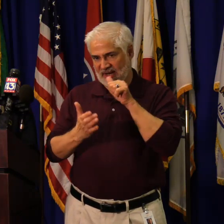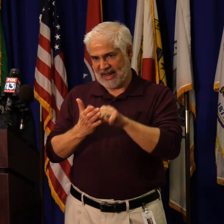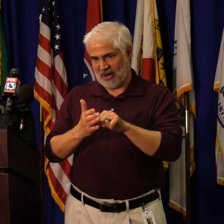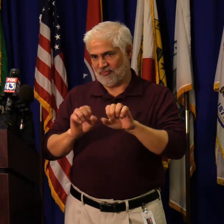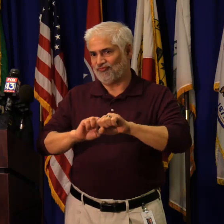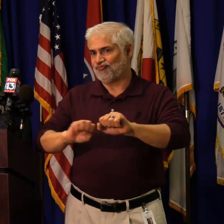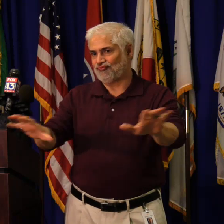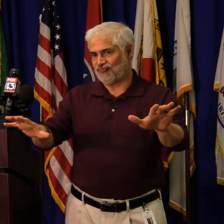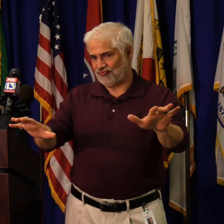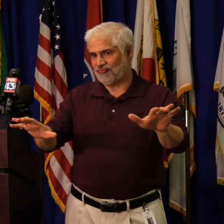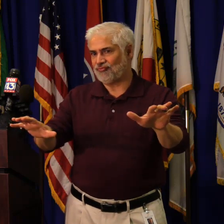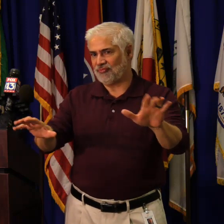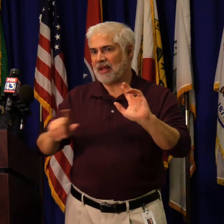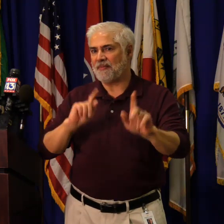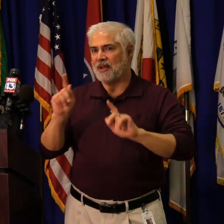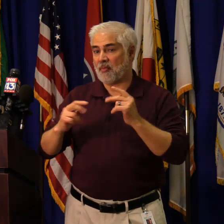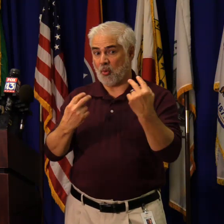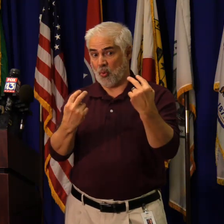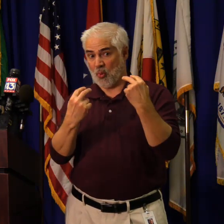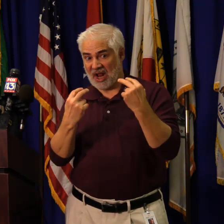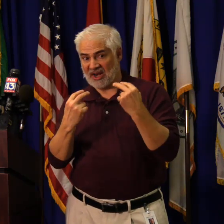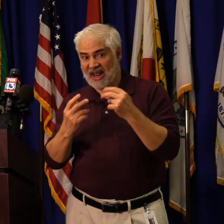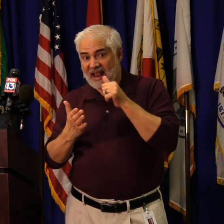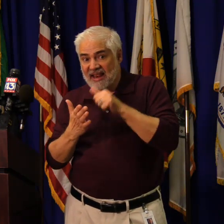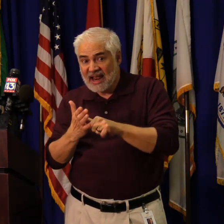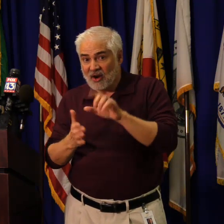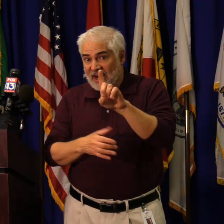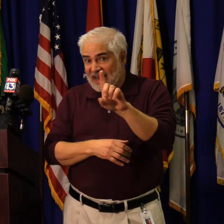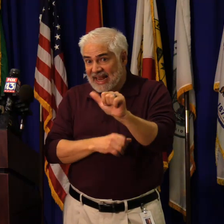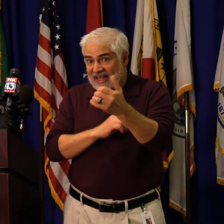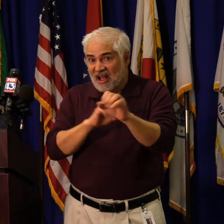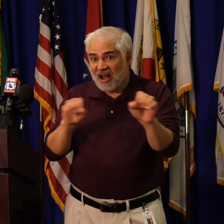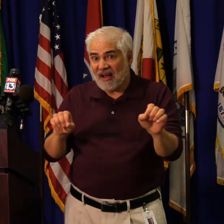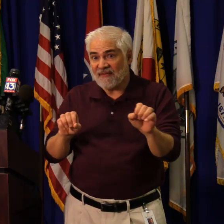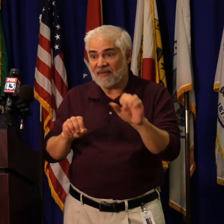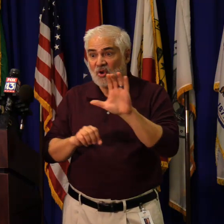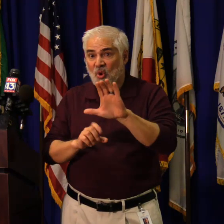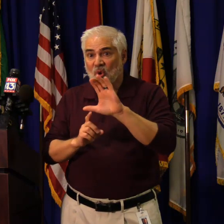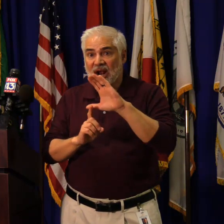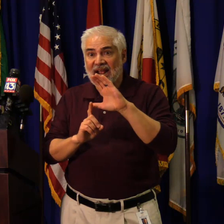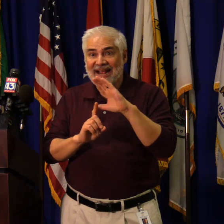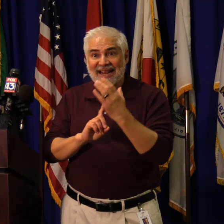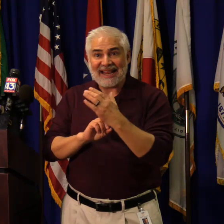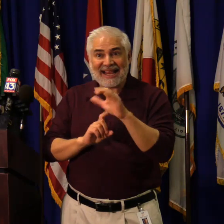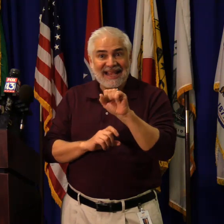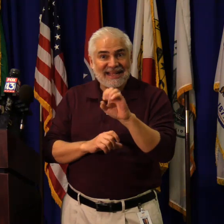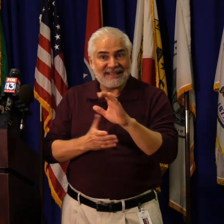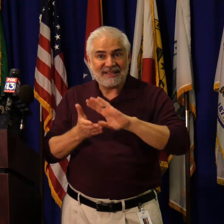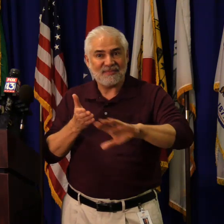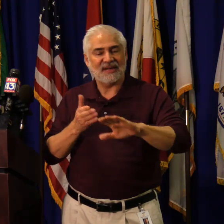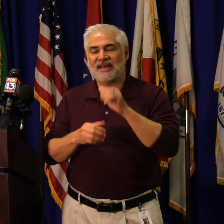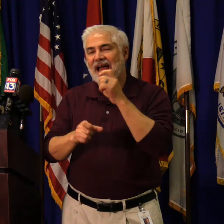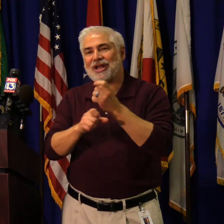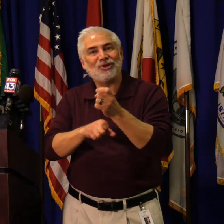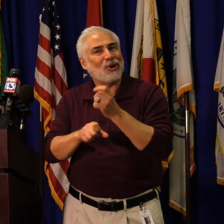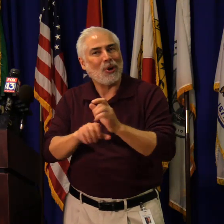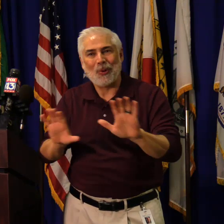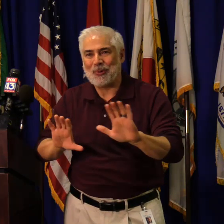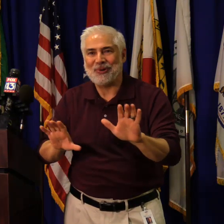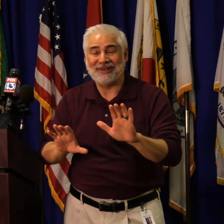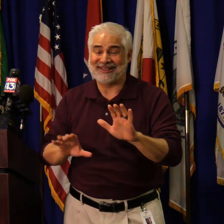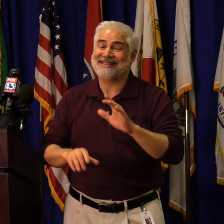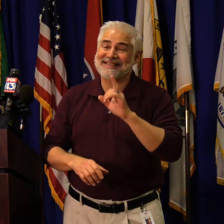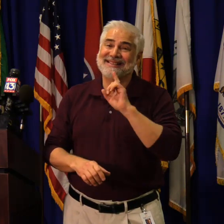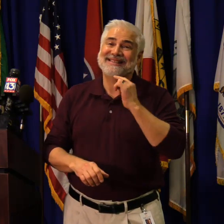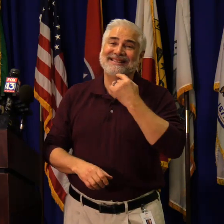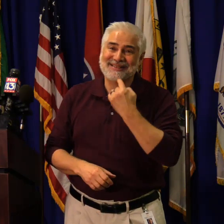letters. So anybody out there watching this, if you get a letter from the DA saying your case has been dismissed, it's not a joke, we mean it, and we're just